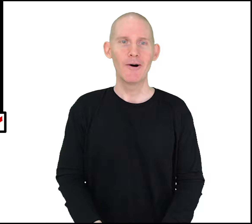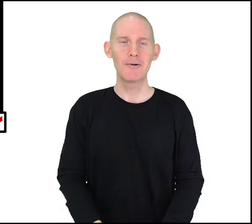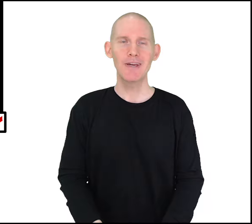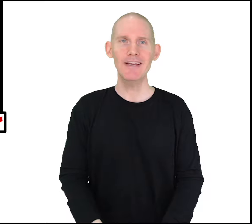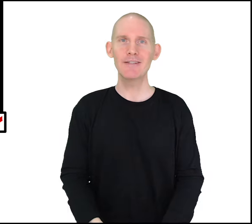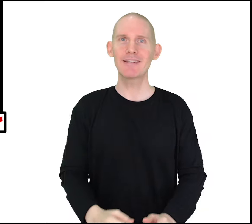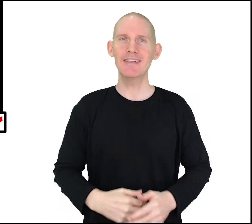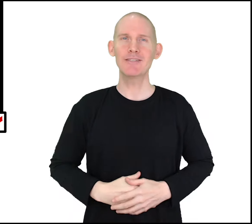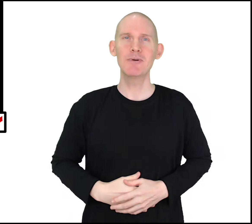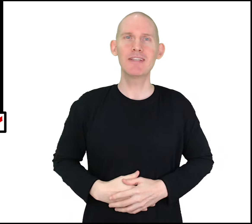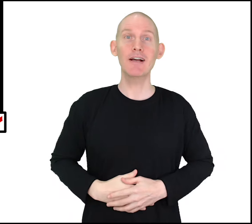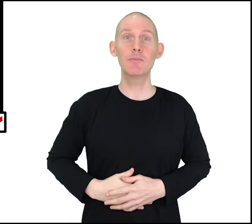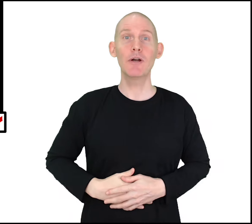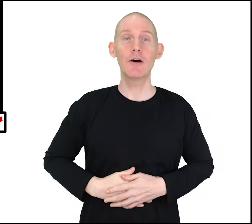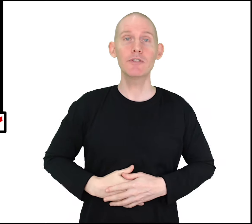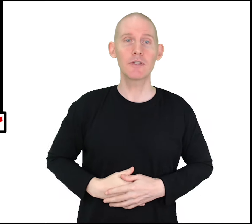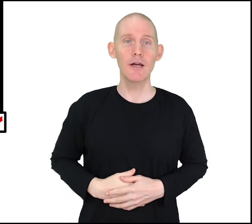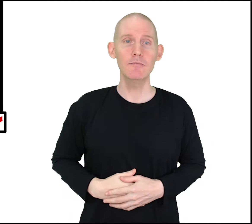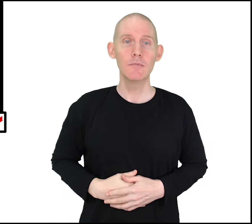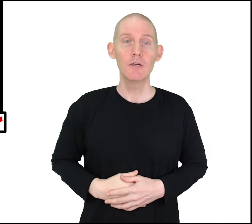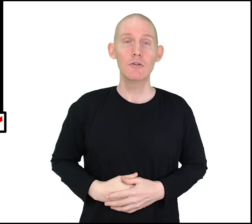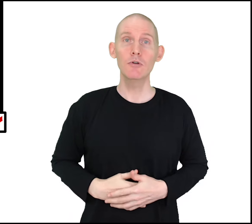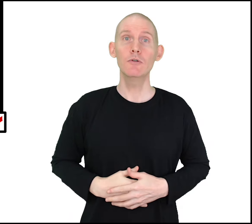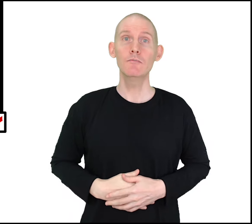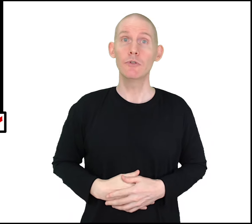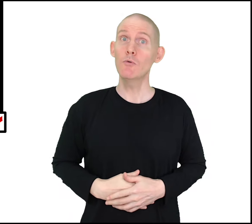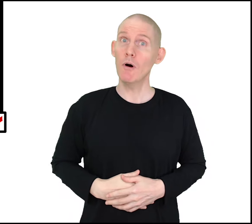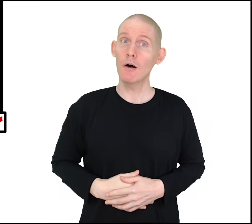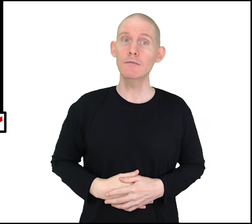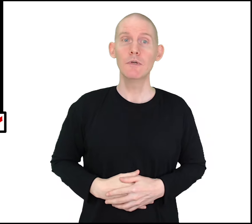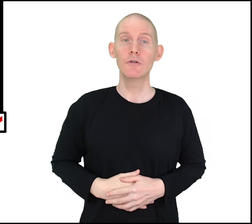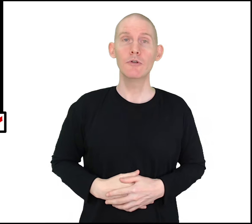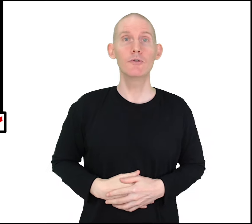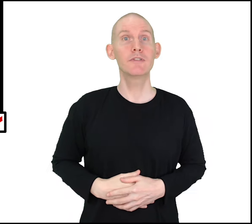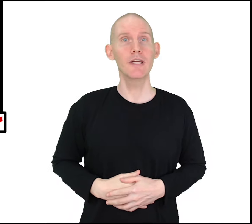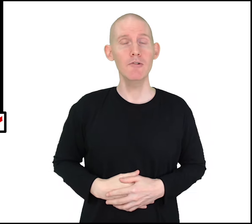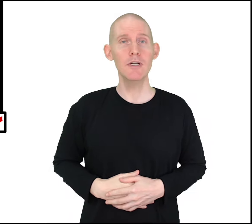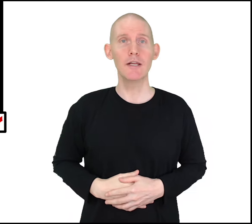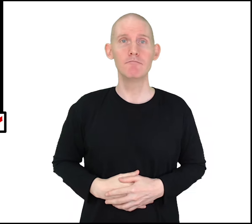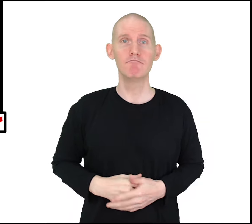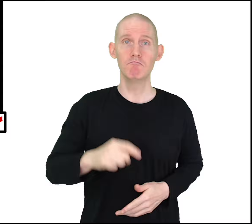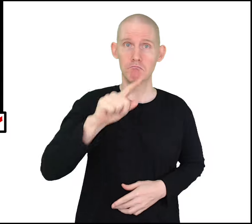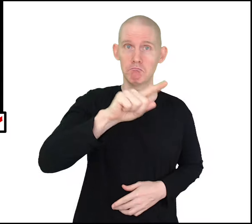Okay, in this lesson we talked about how to sign. You all use hearing aid.